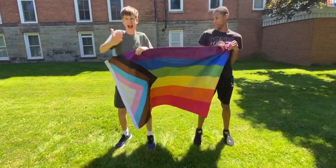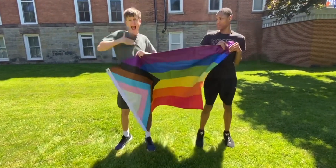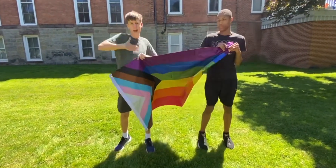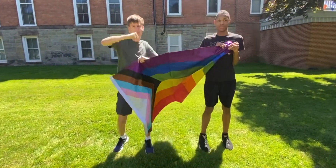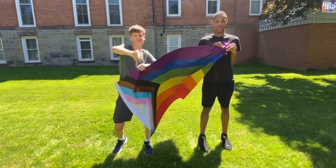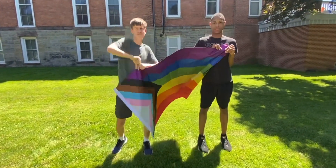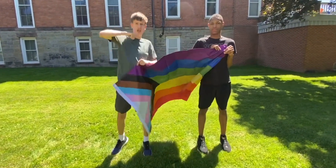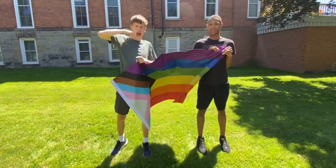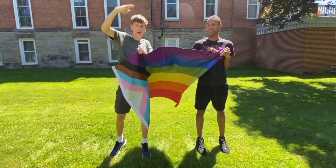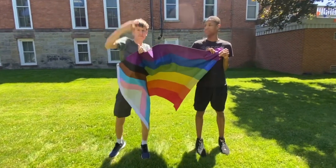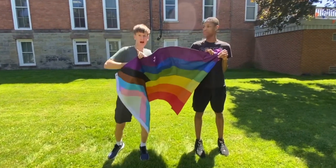Happy Pride Month!